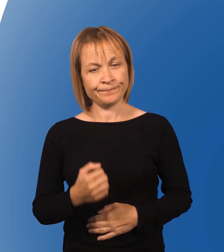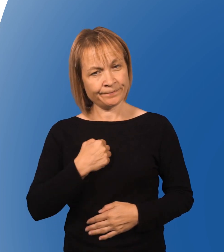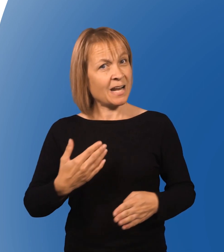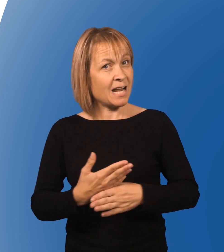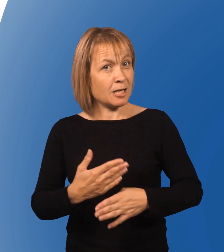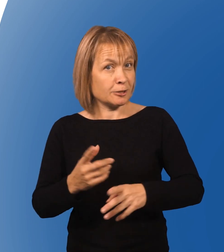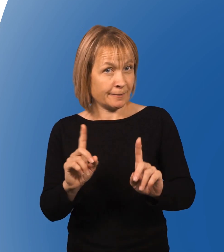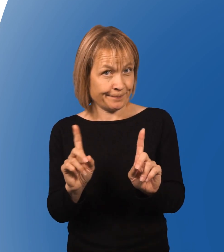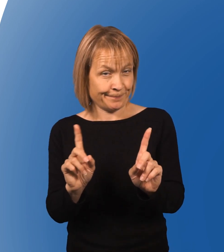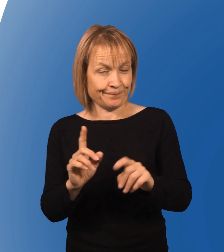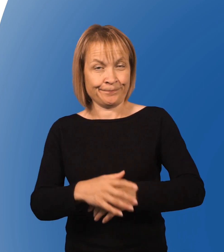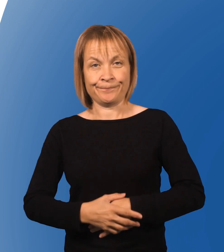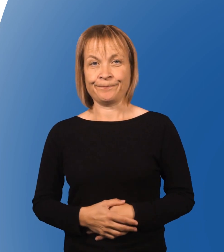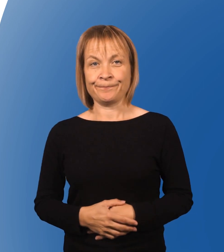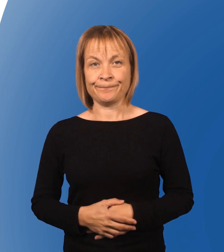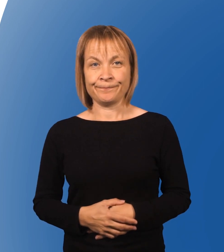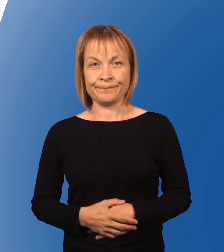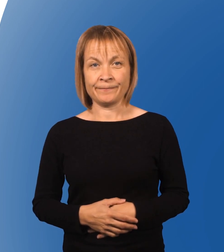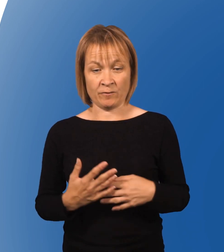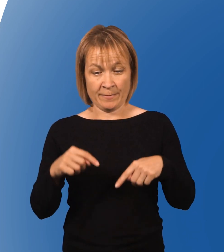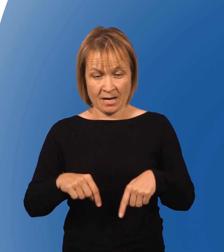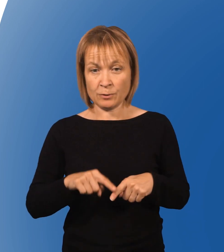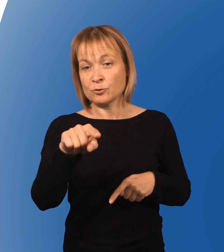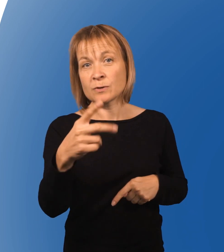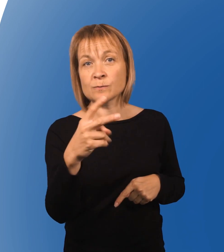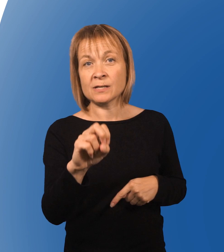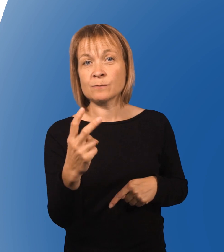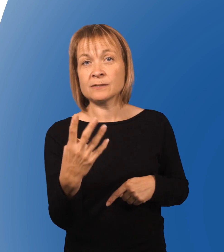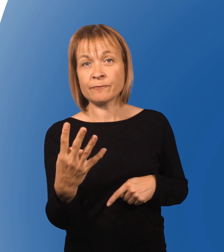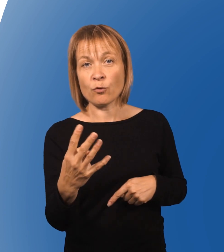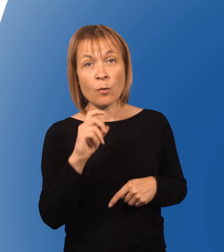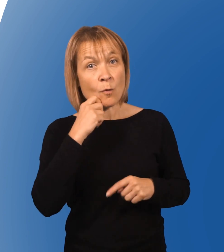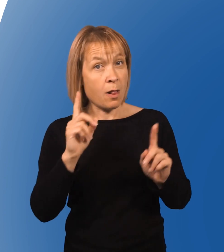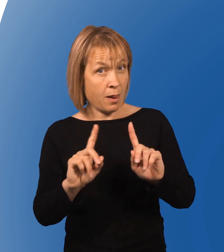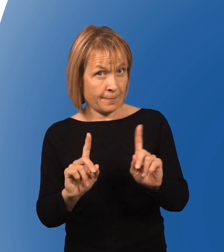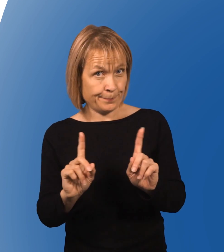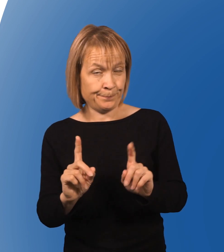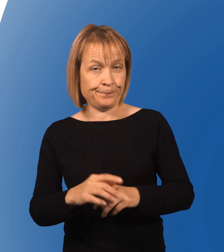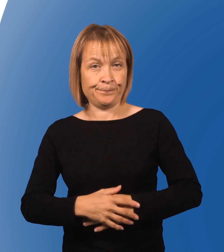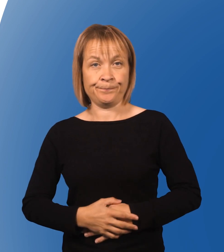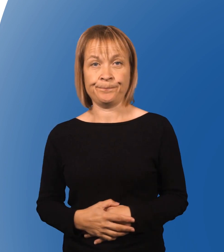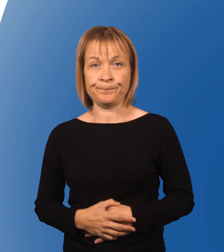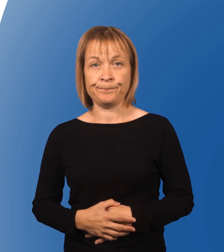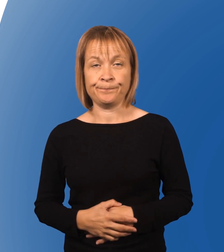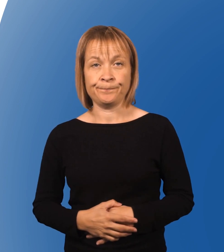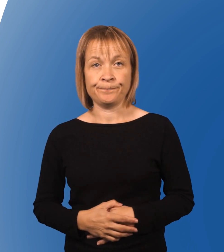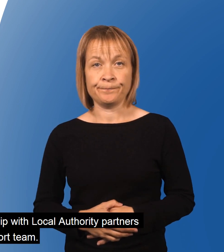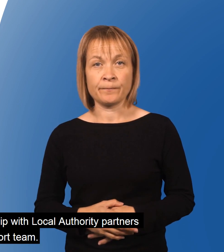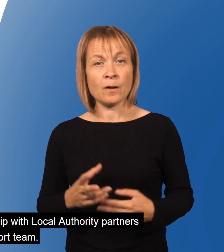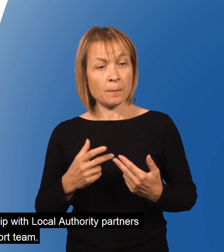Our actions. By 2024, we will